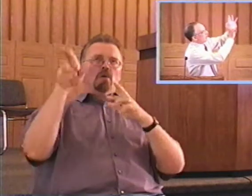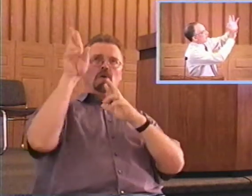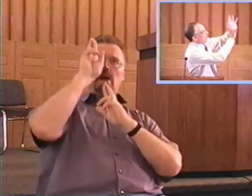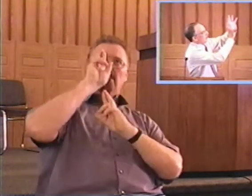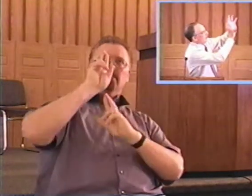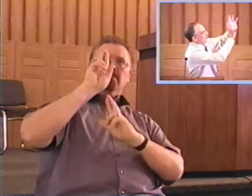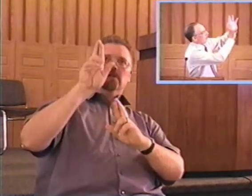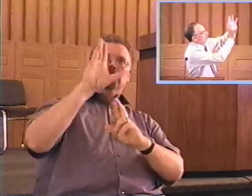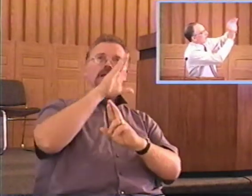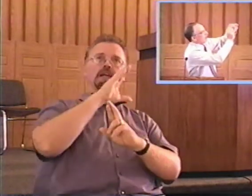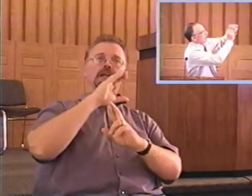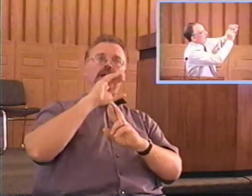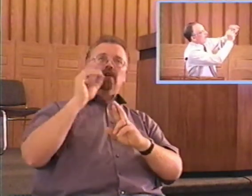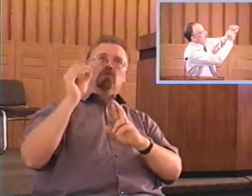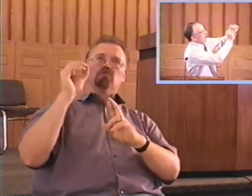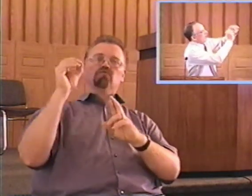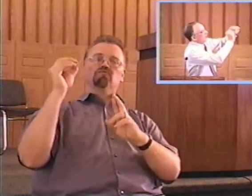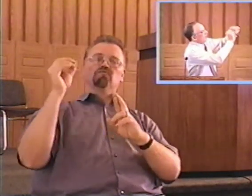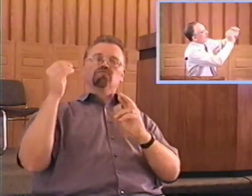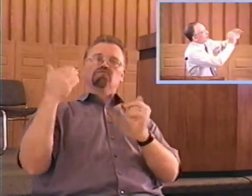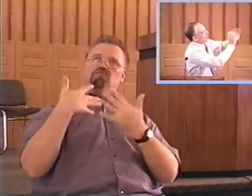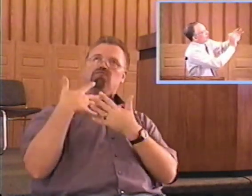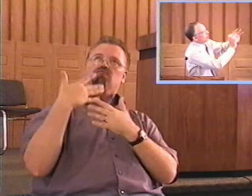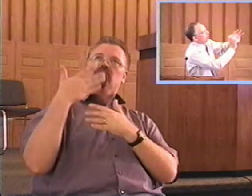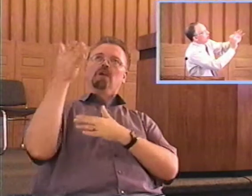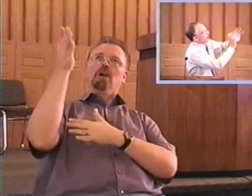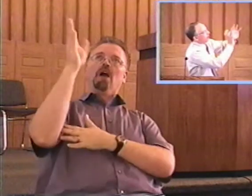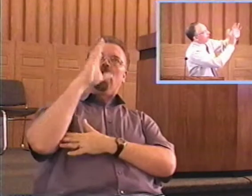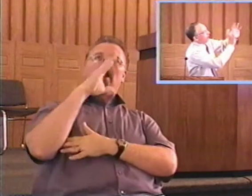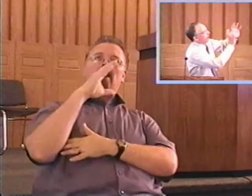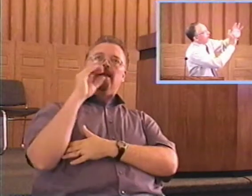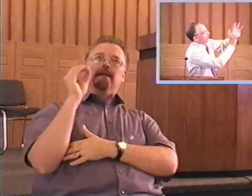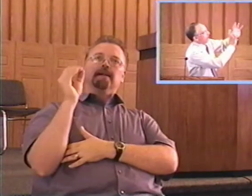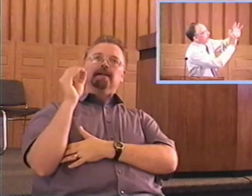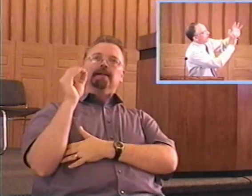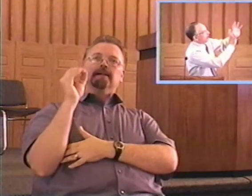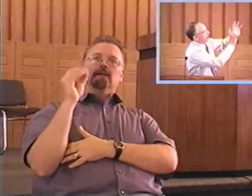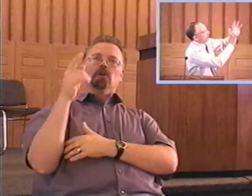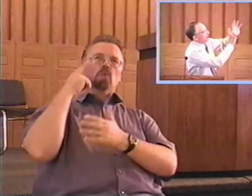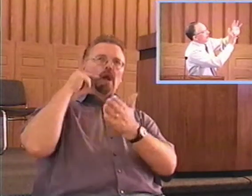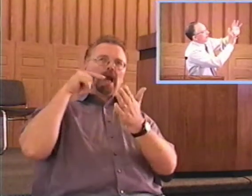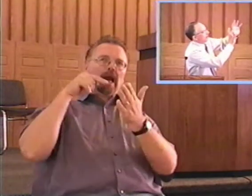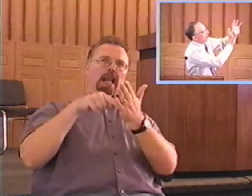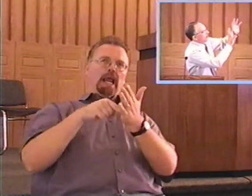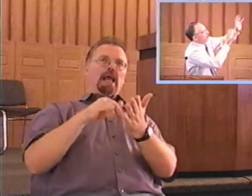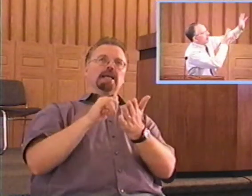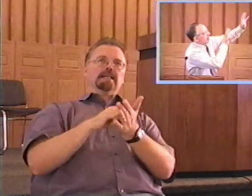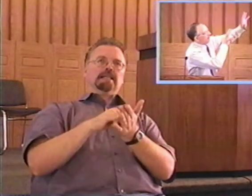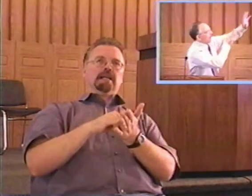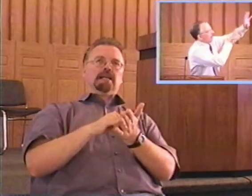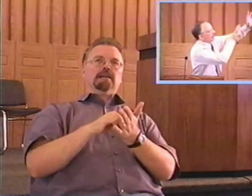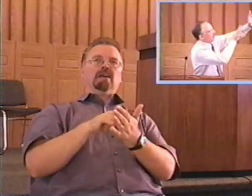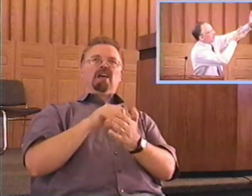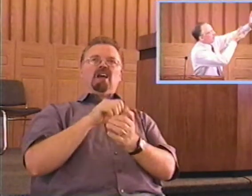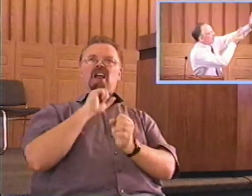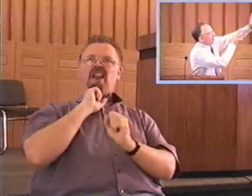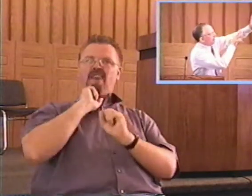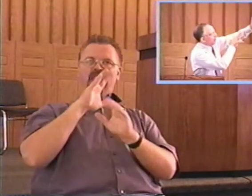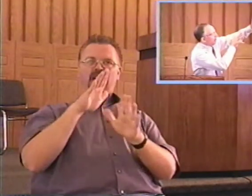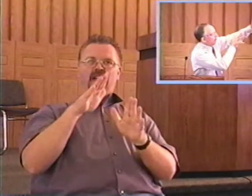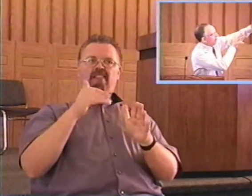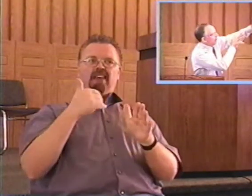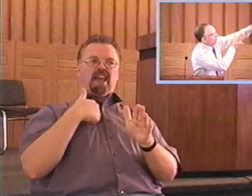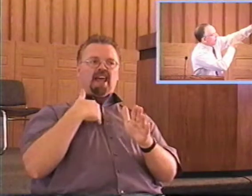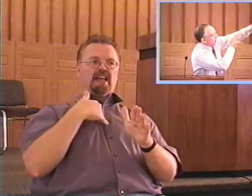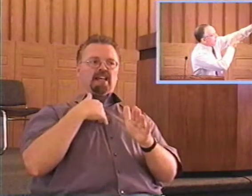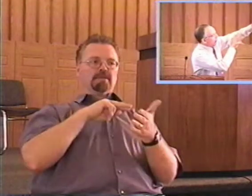reverencing and respecting God, and he lived his whole life recognizing that none of it has